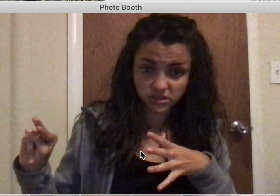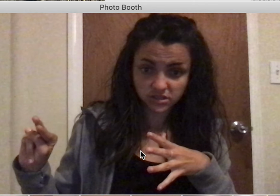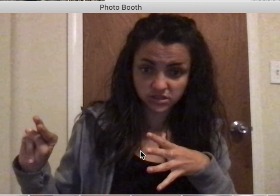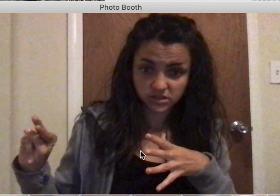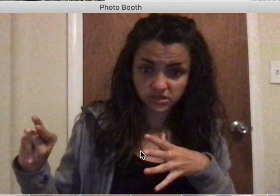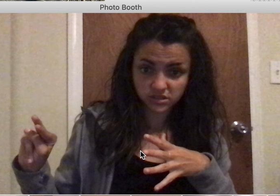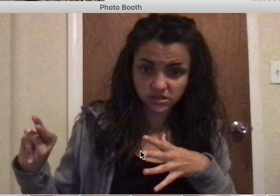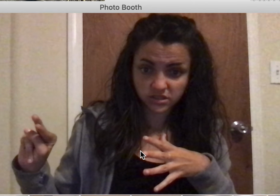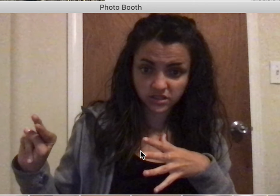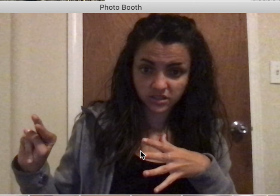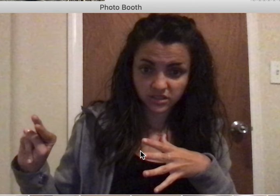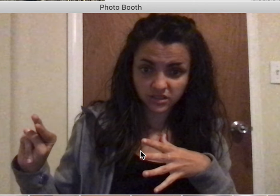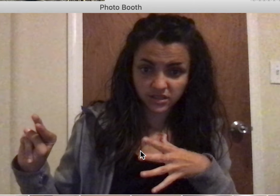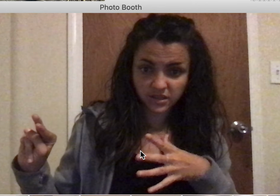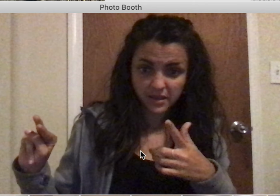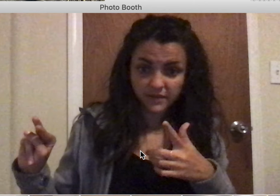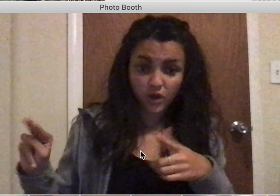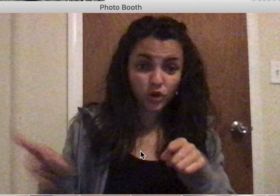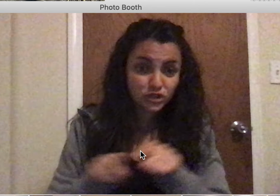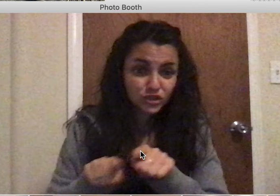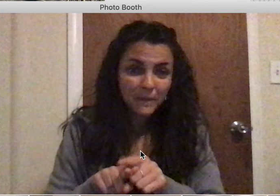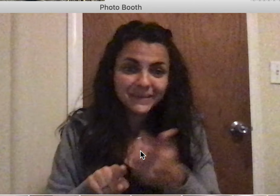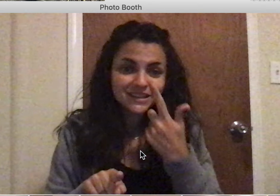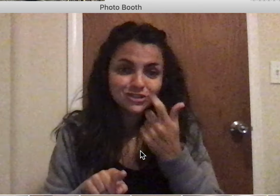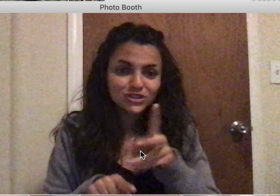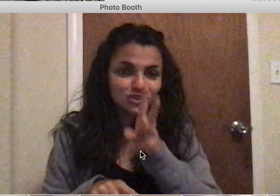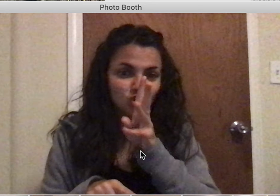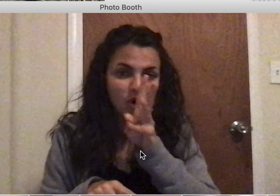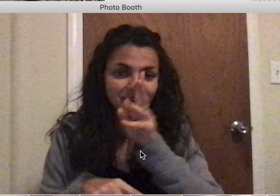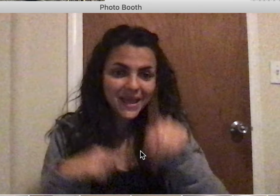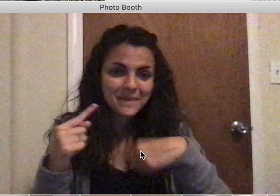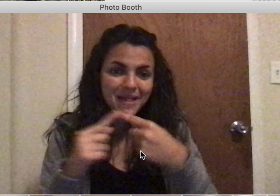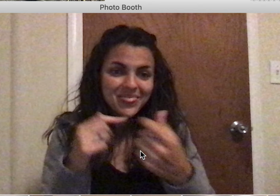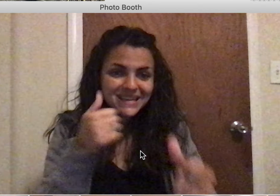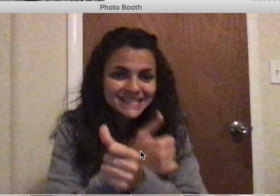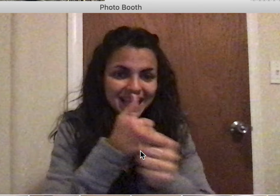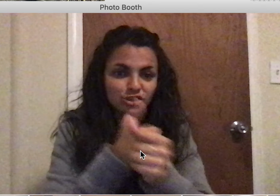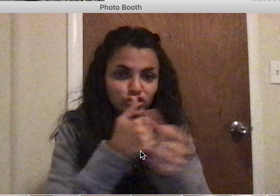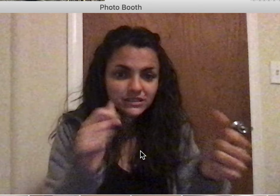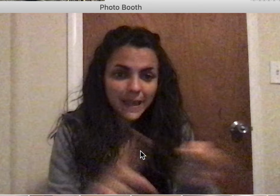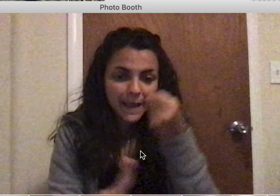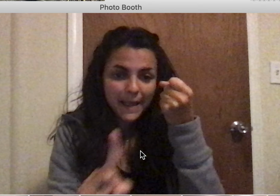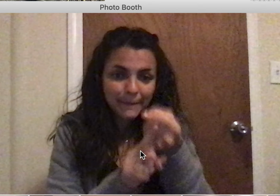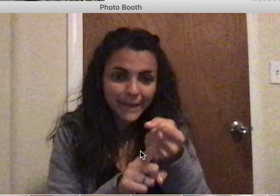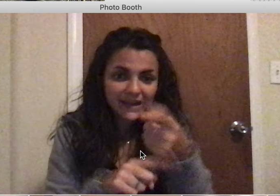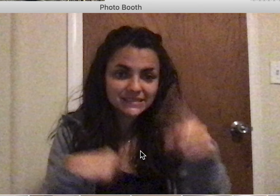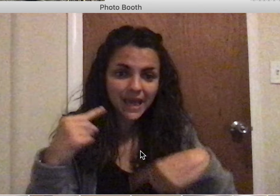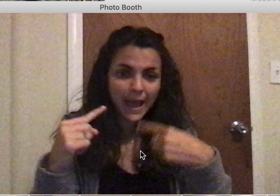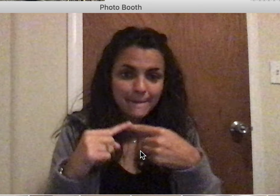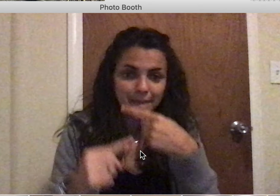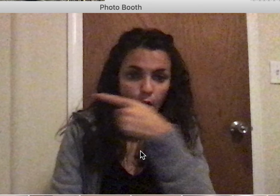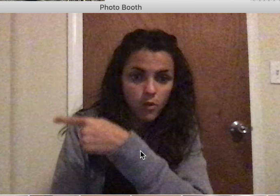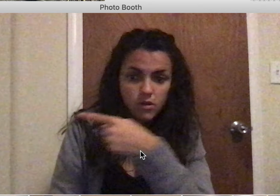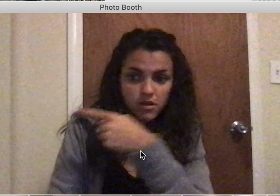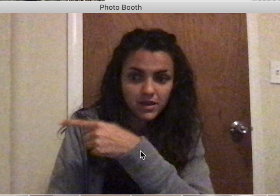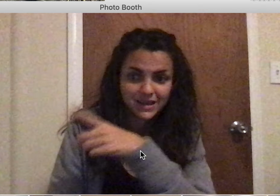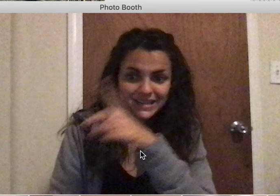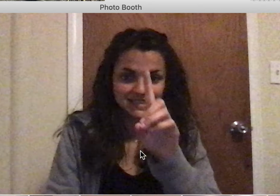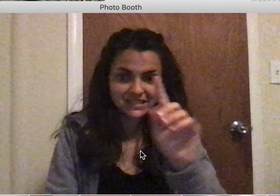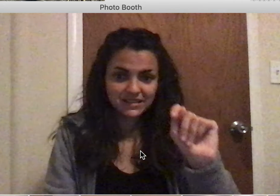light the harmful effects. And at first, people didn't really want to take her seriously. It wasn't until